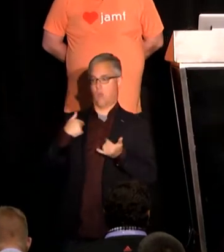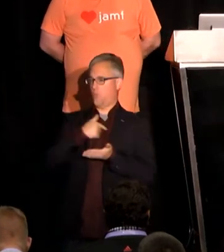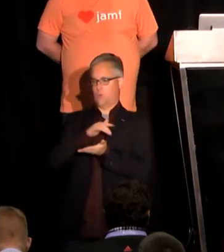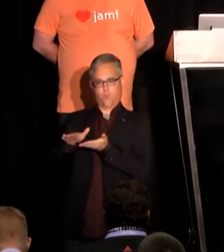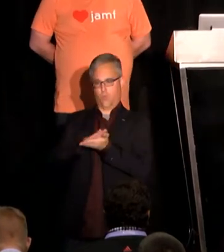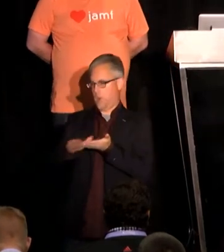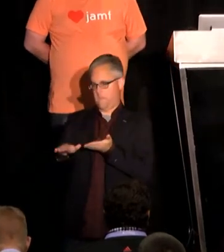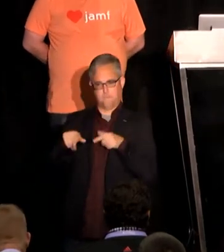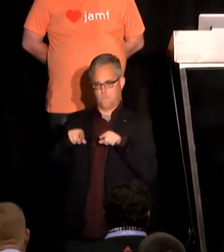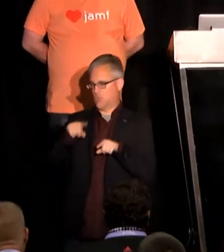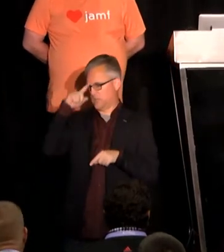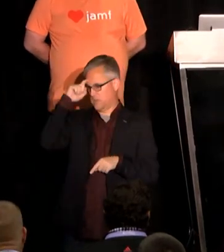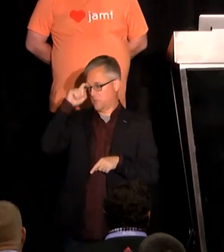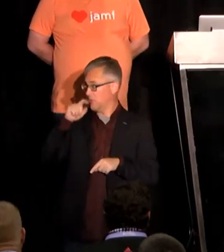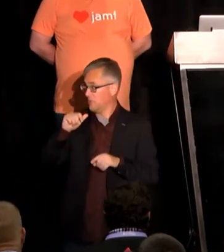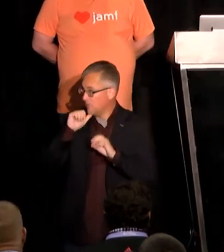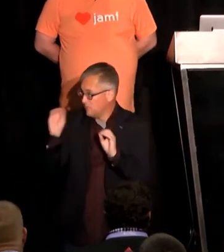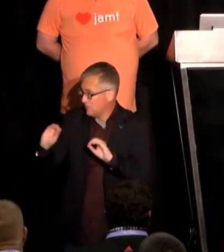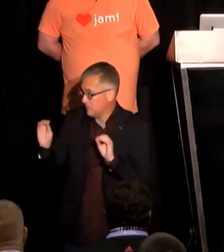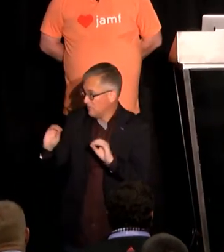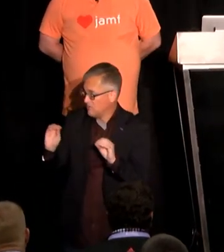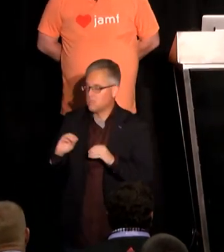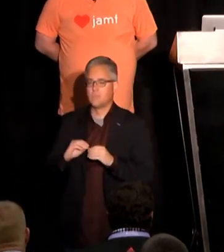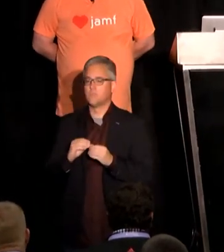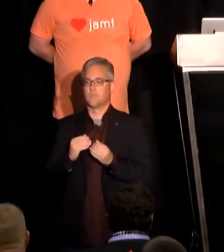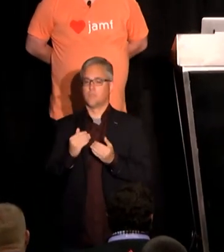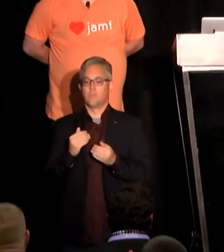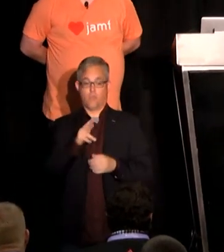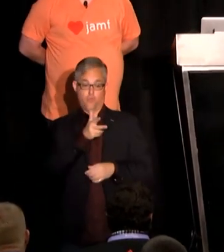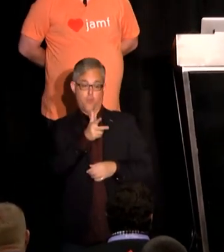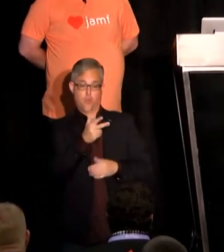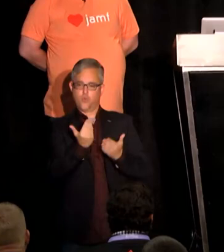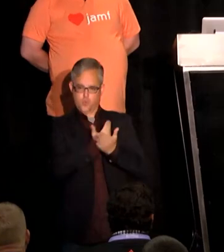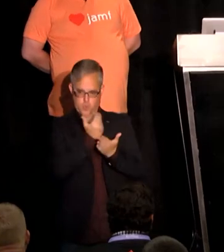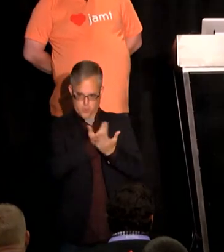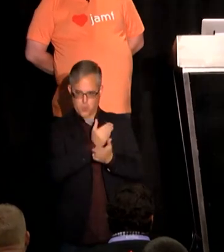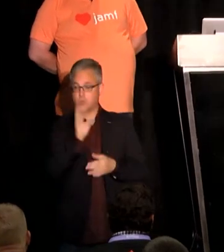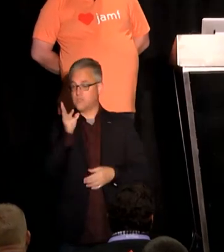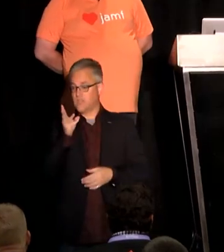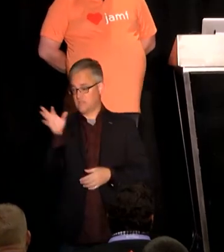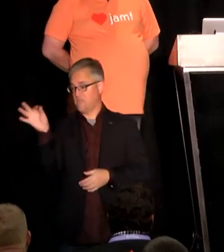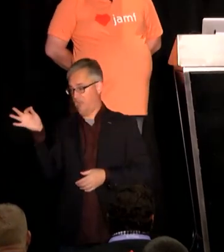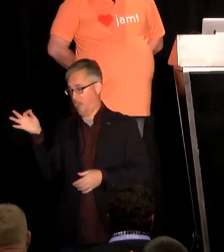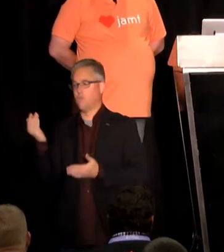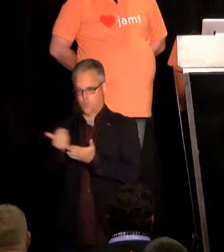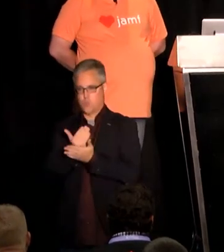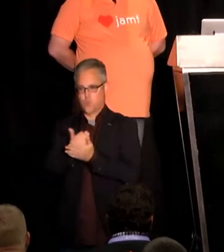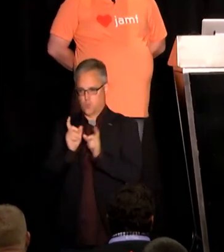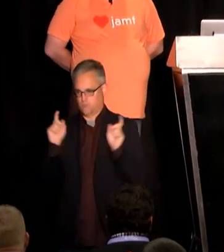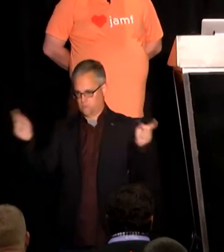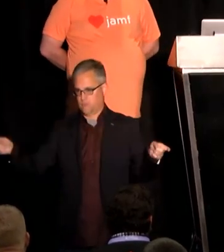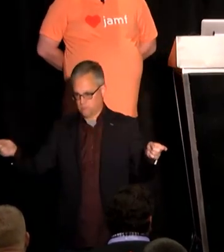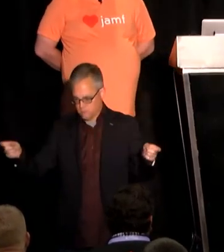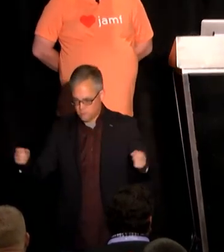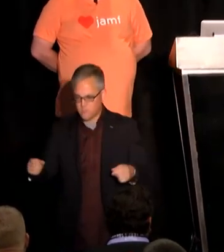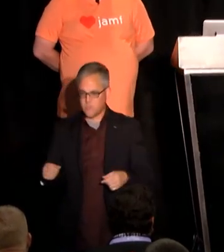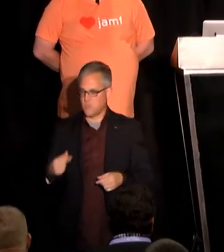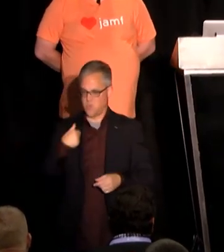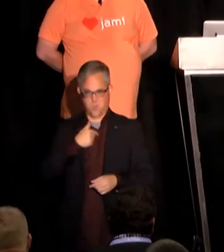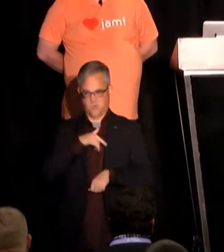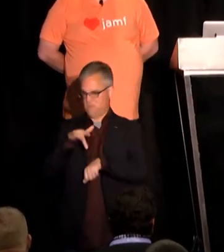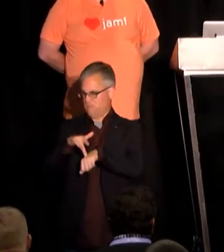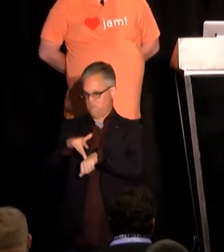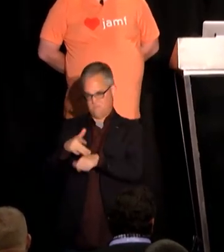during the summer. Not at all. New devices for our third grade, our sixth grade, and our ninth grade. We do very little touching